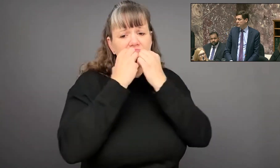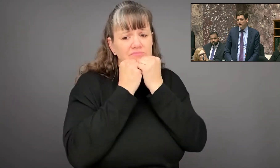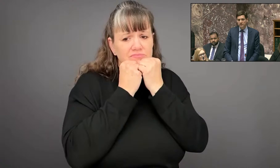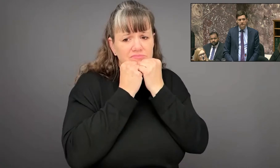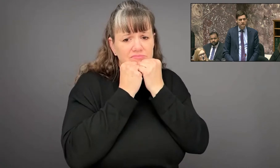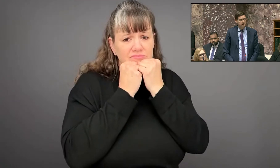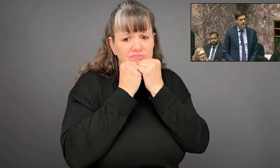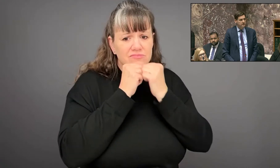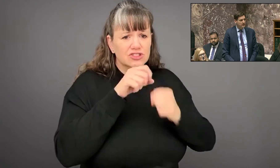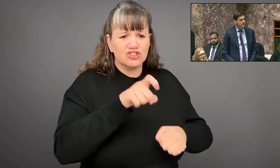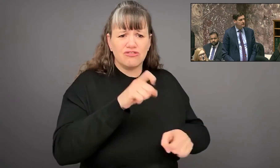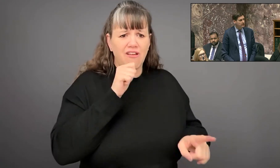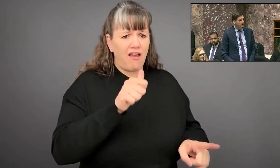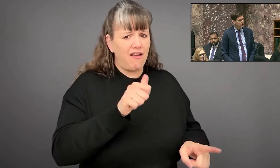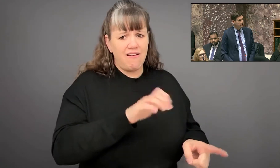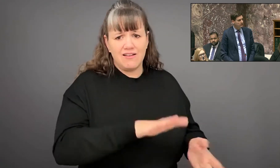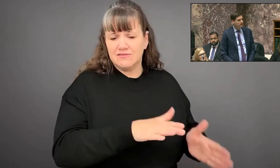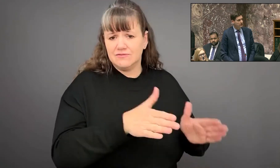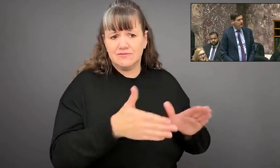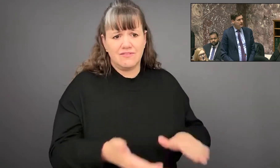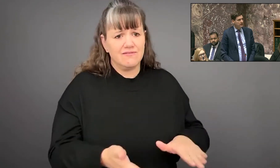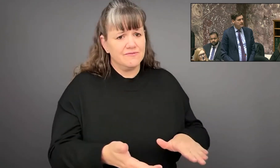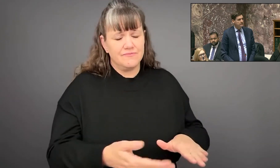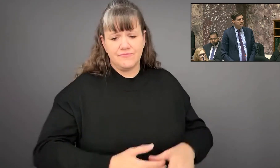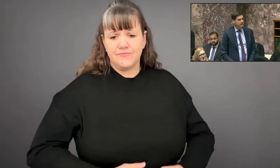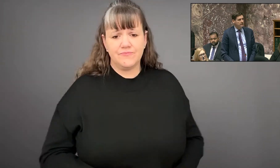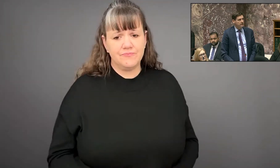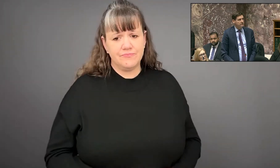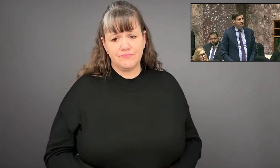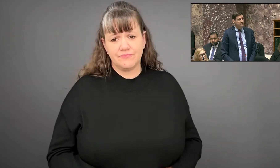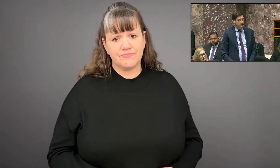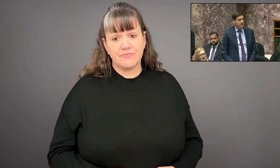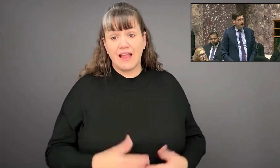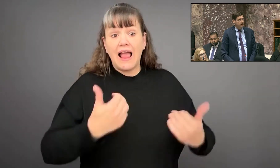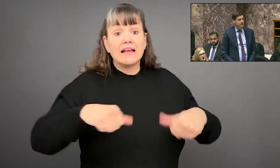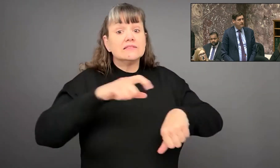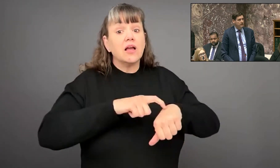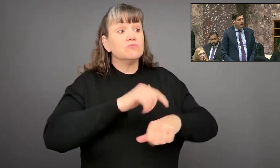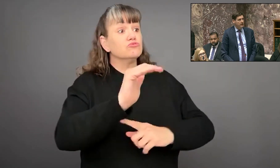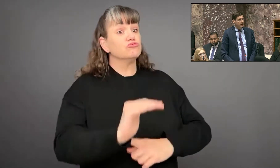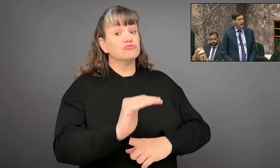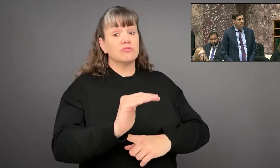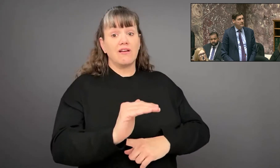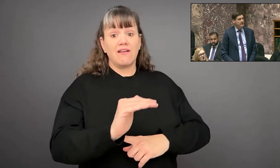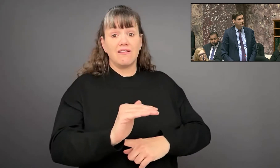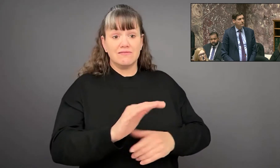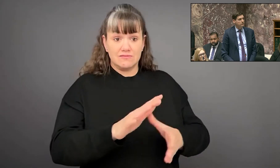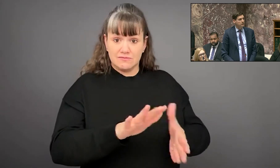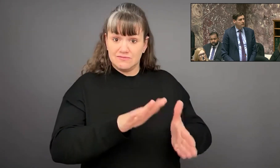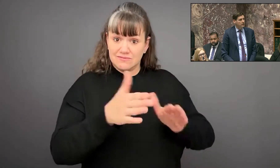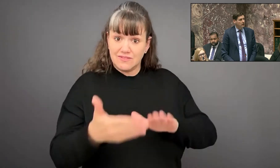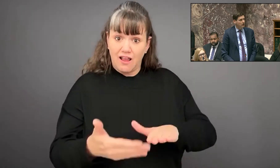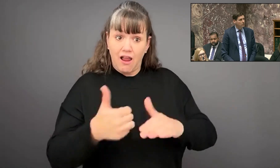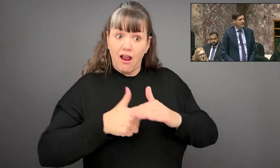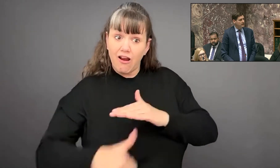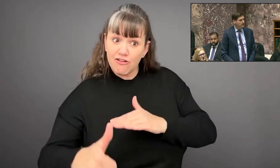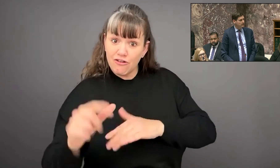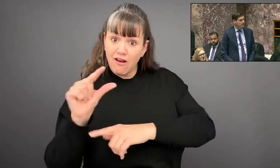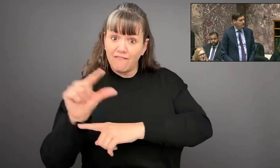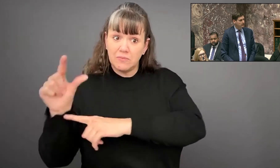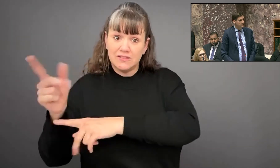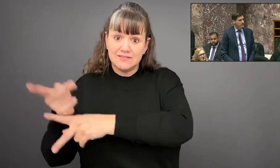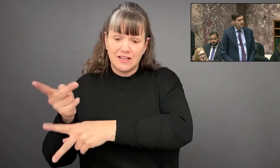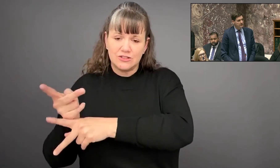that a child dies in care, it is a failure and we need to learn all we